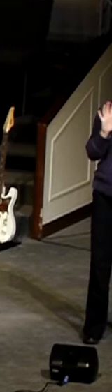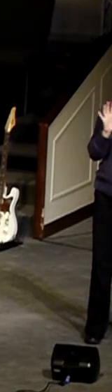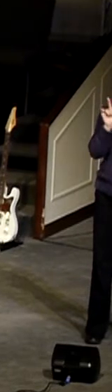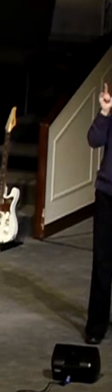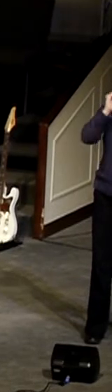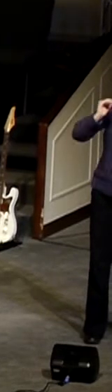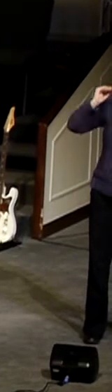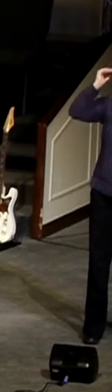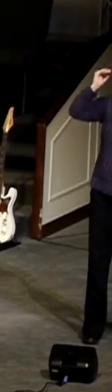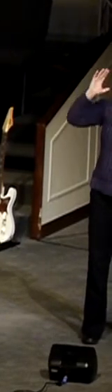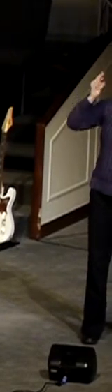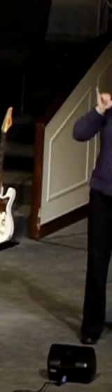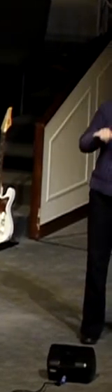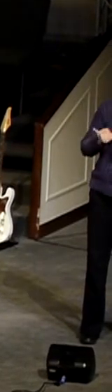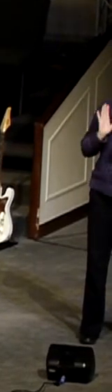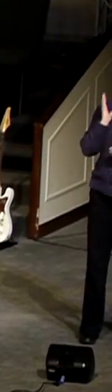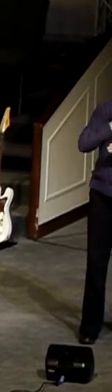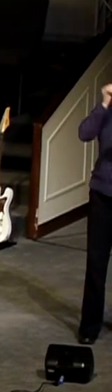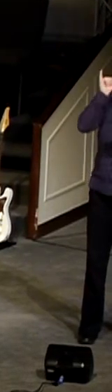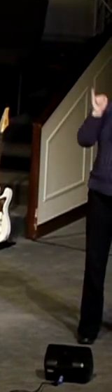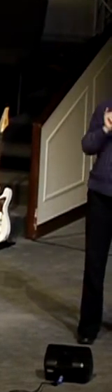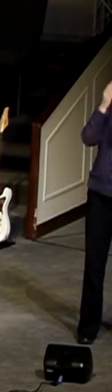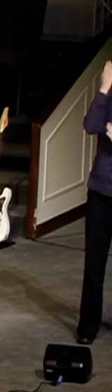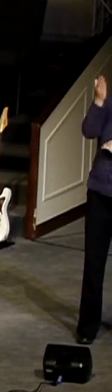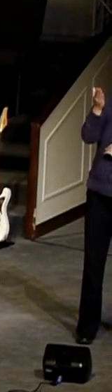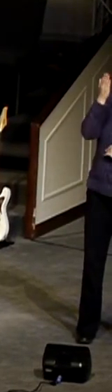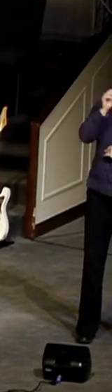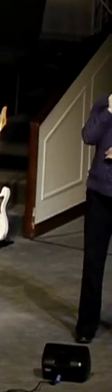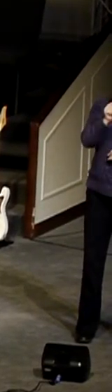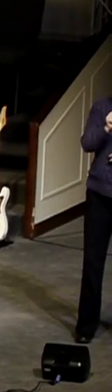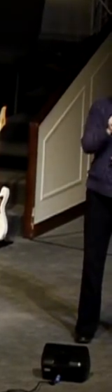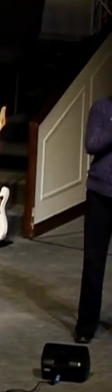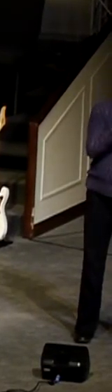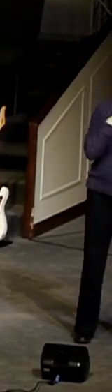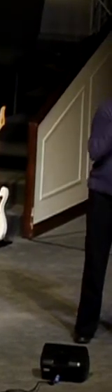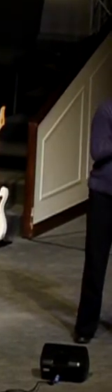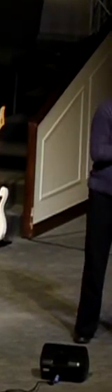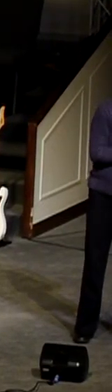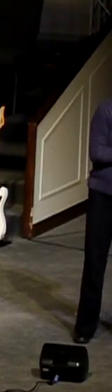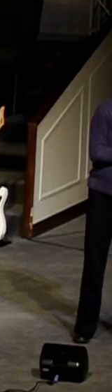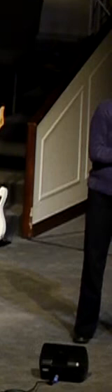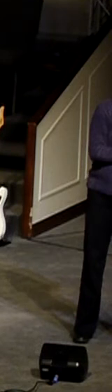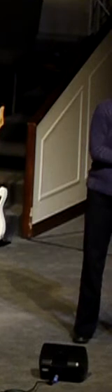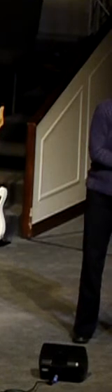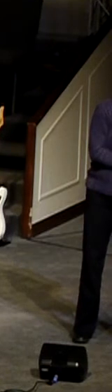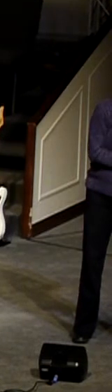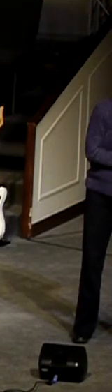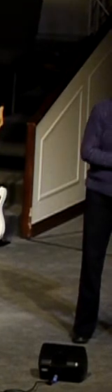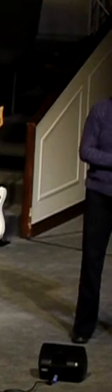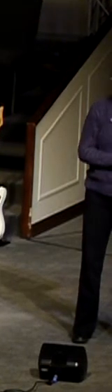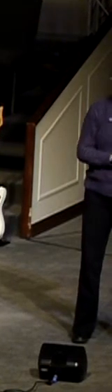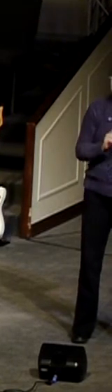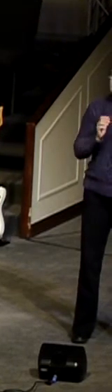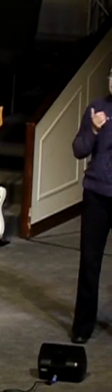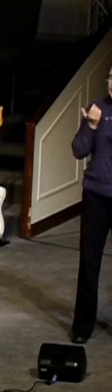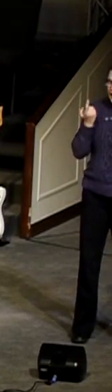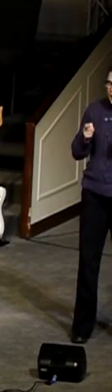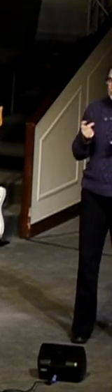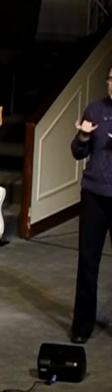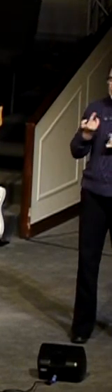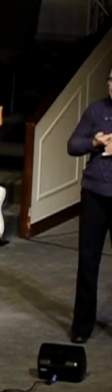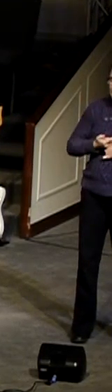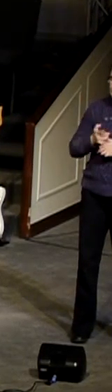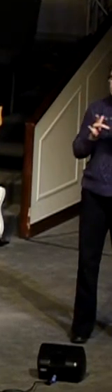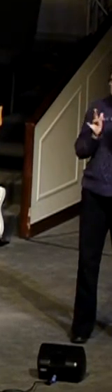Let us find our identity in you and not settle ever for anything less. God, change us. Let it happen today, Lord. In